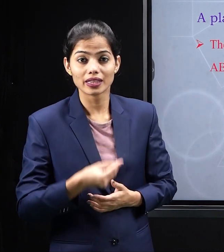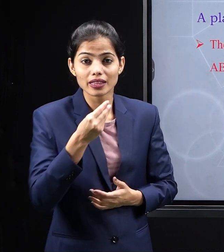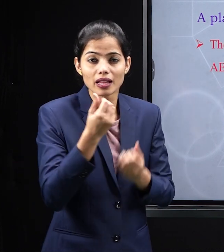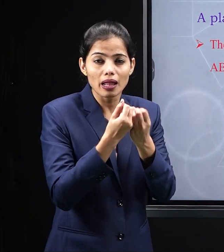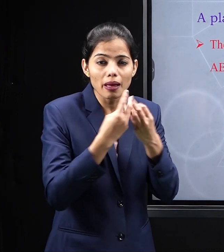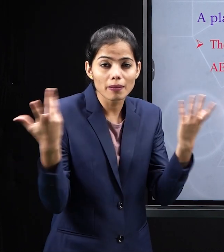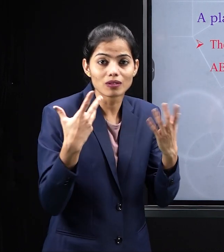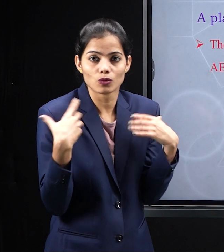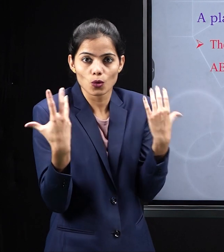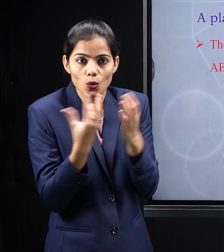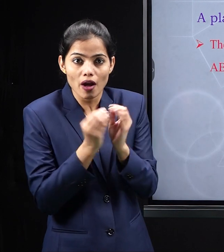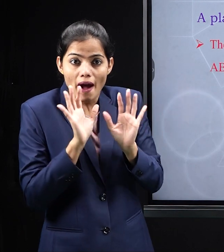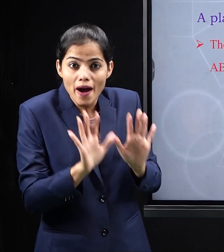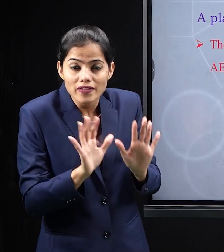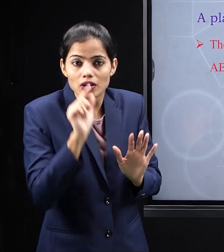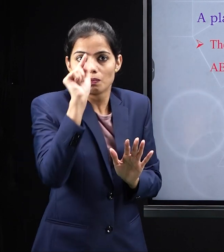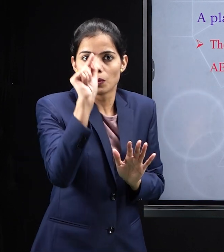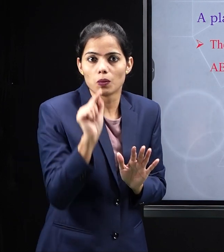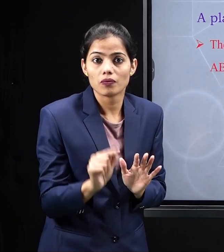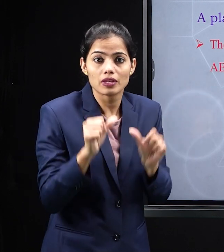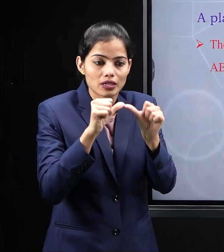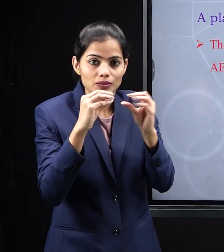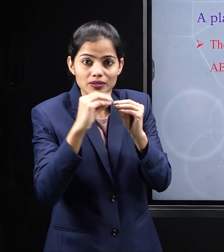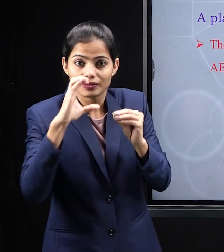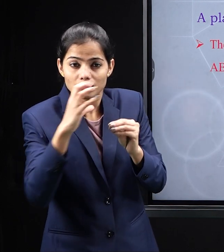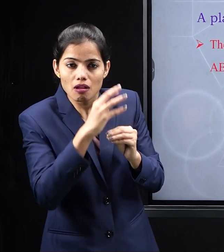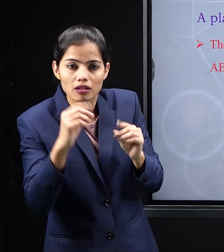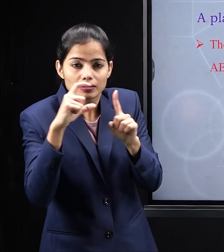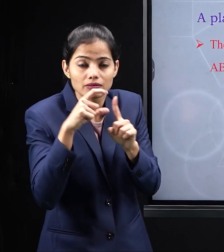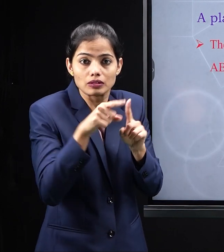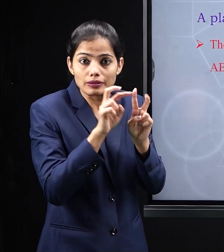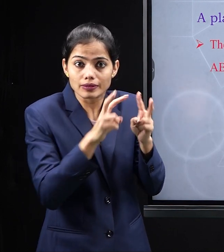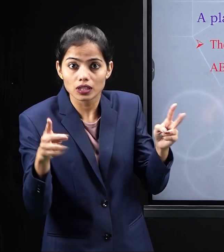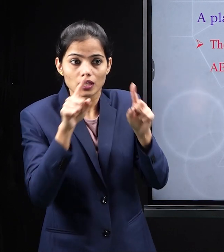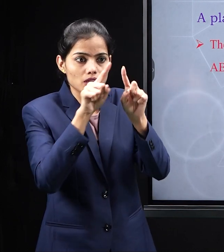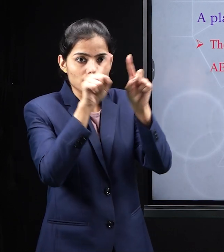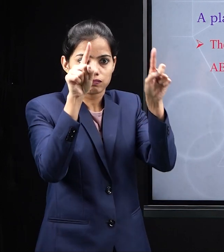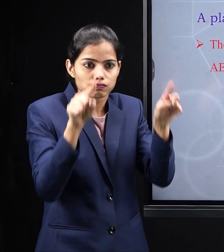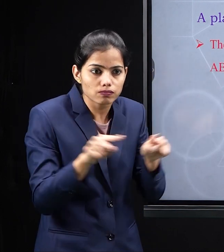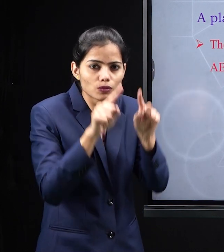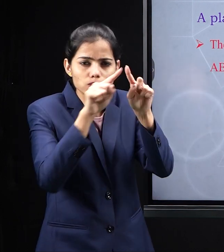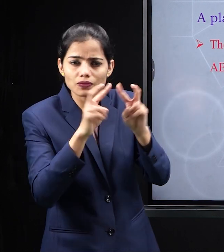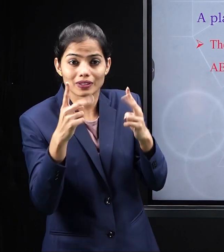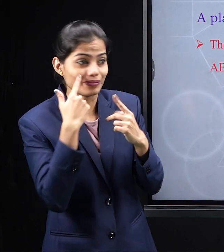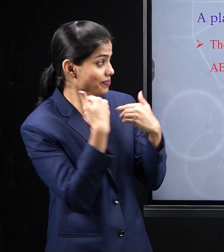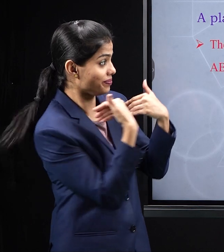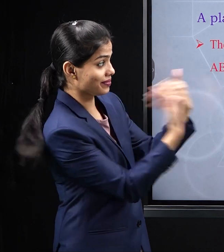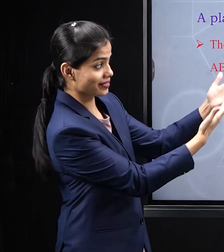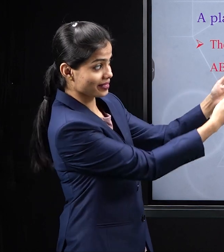In the given figure, we have the points A, B, C and D are the vertex of